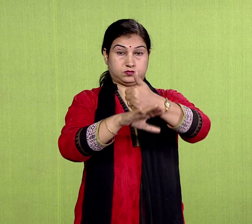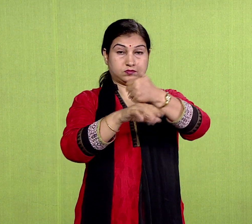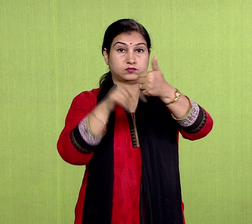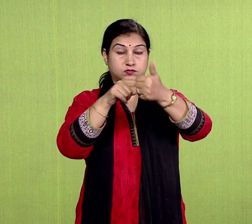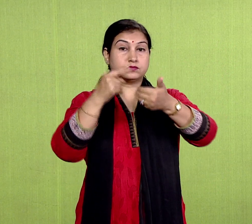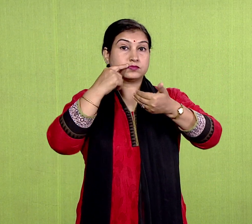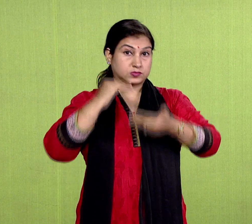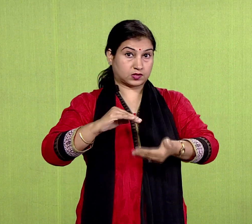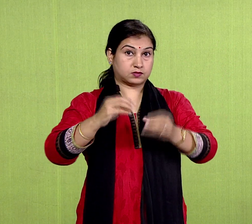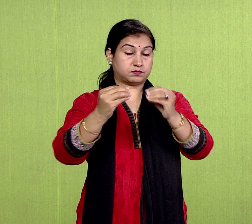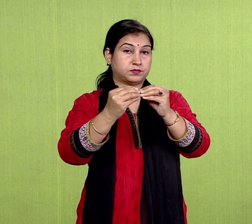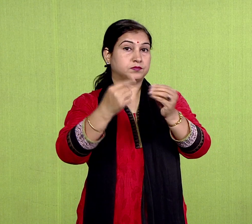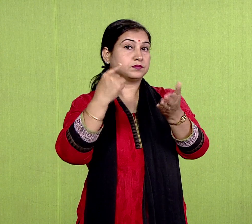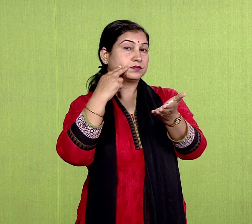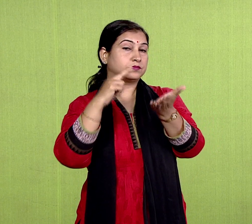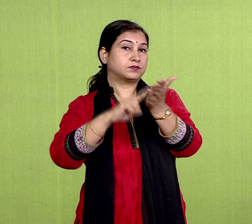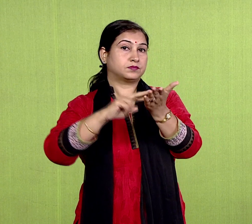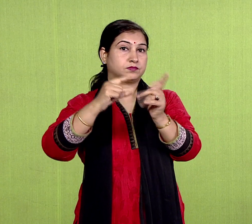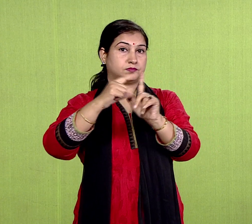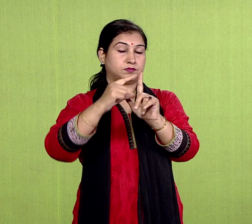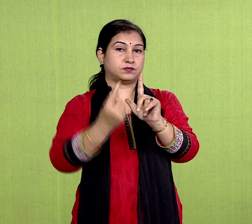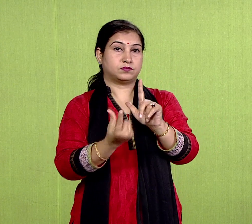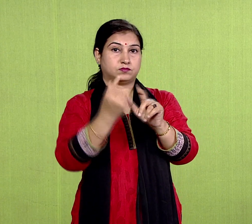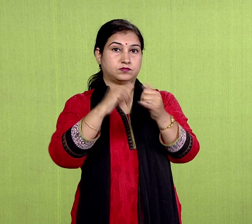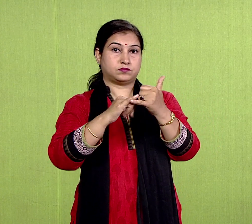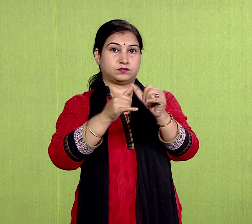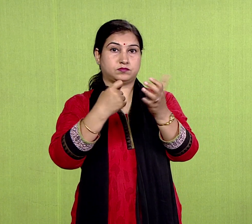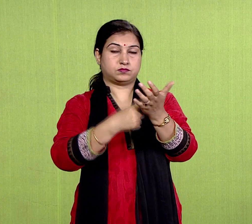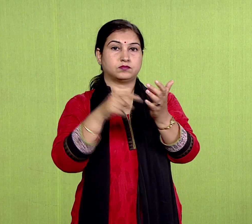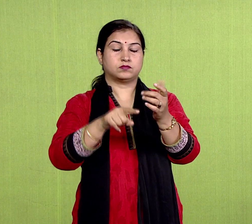Bindusara, the son of Chandragupta Maurya, became the next ruler.